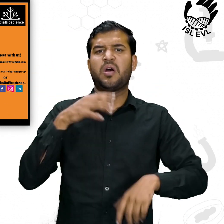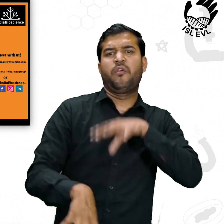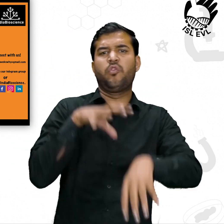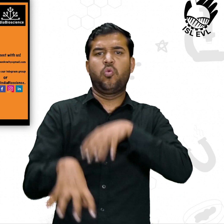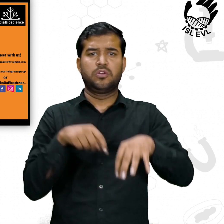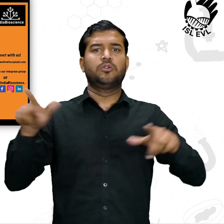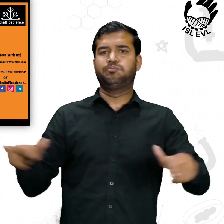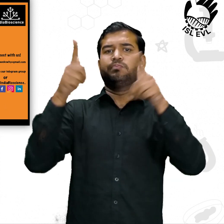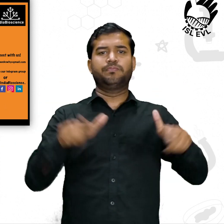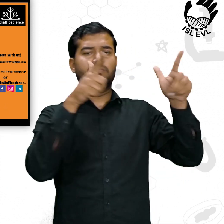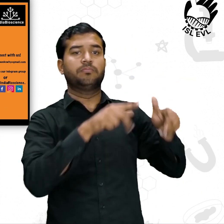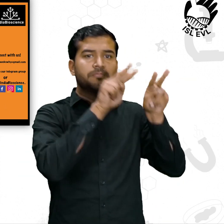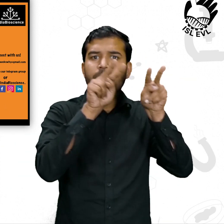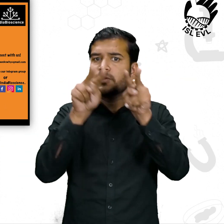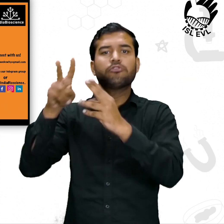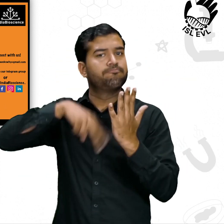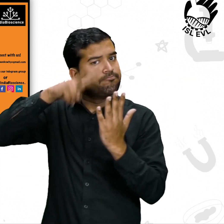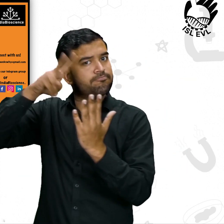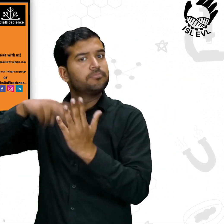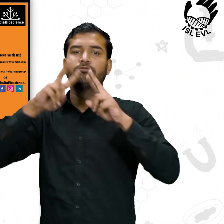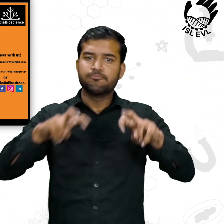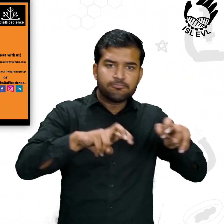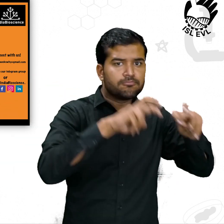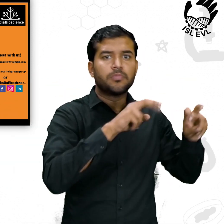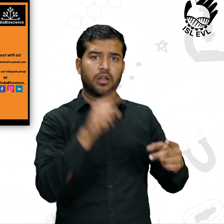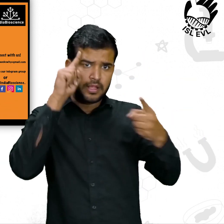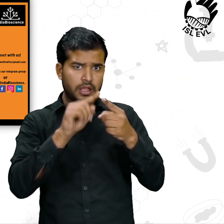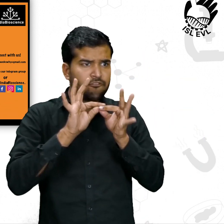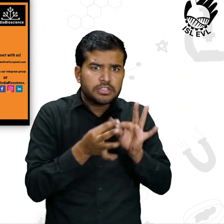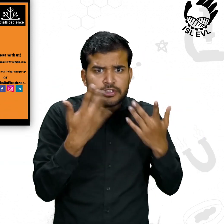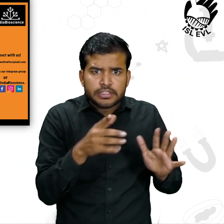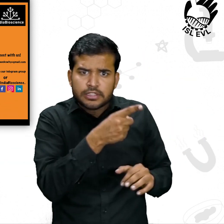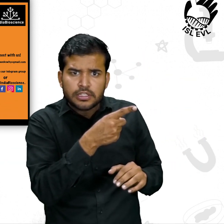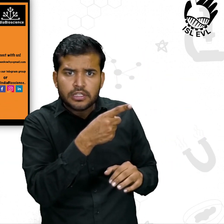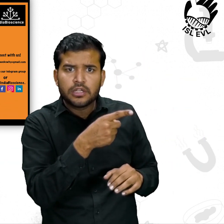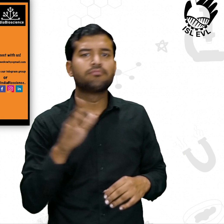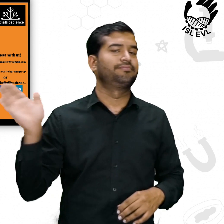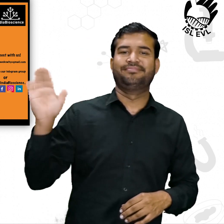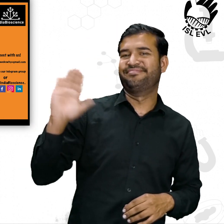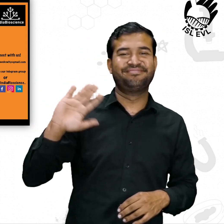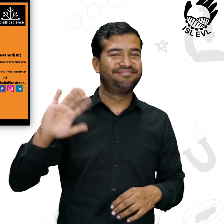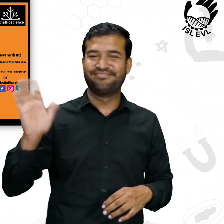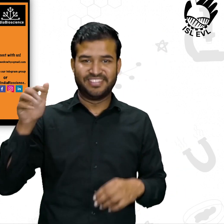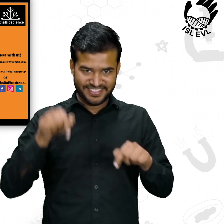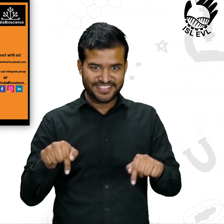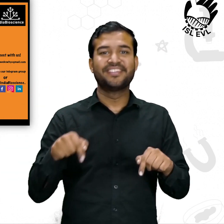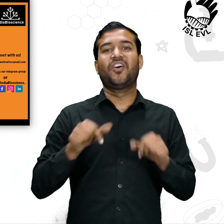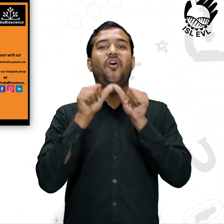child think that one day you would be in the Uh, forest? You yeah, know. my my answer would that like be